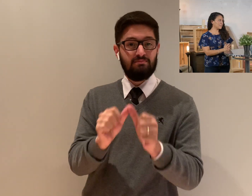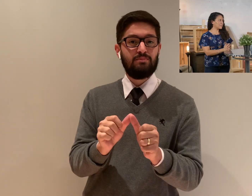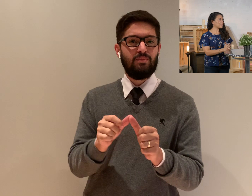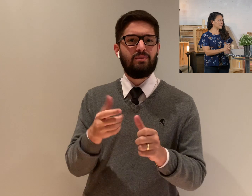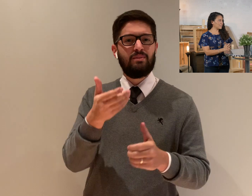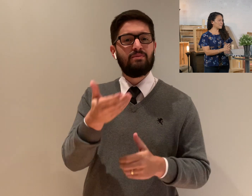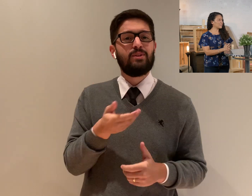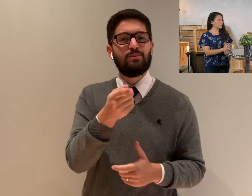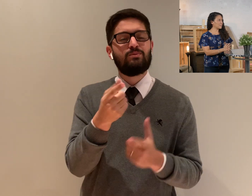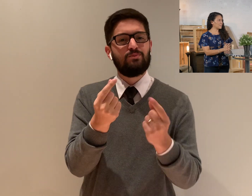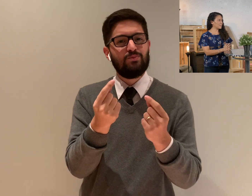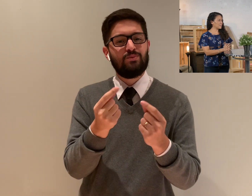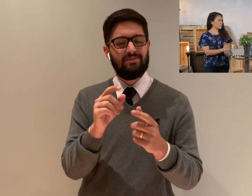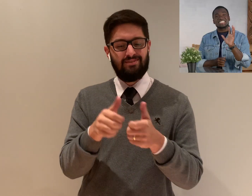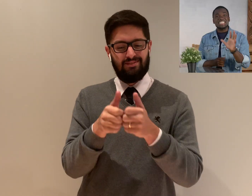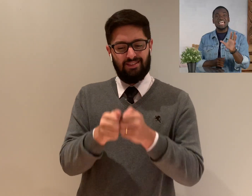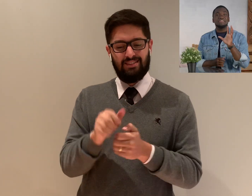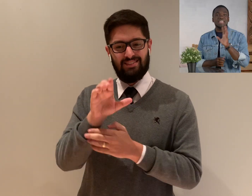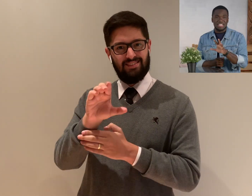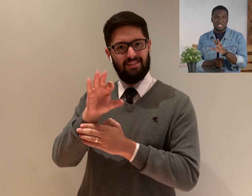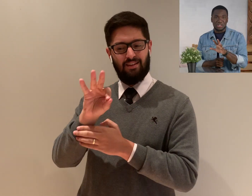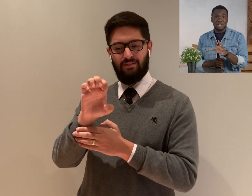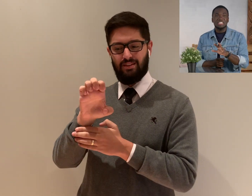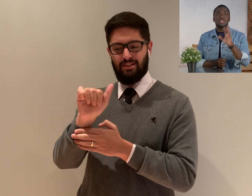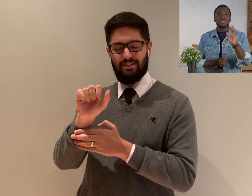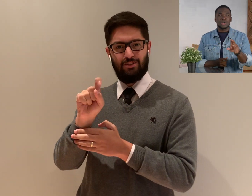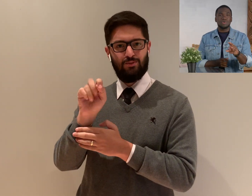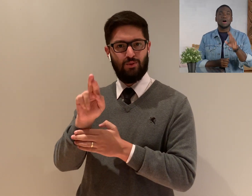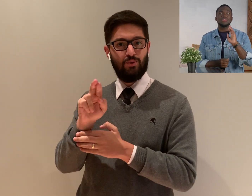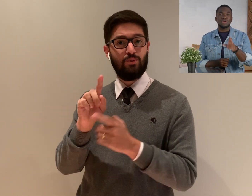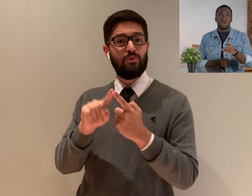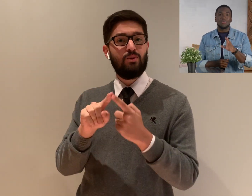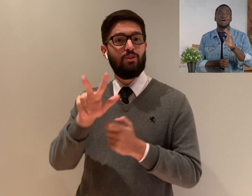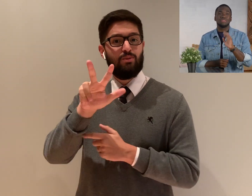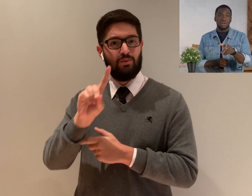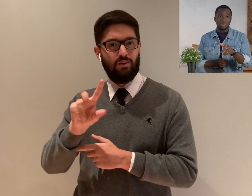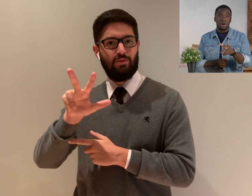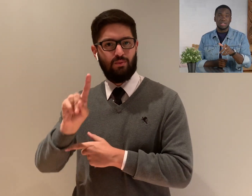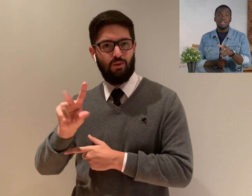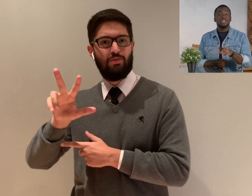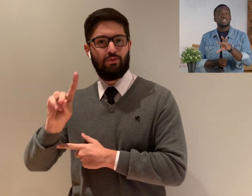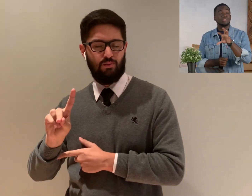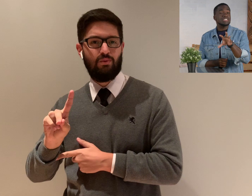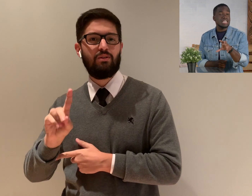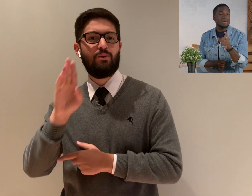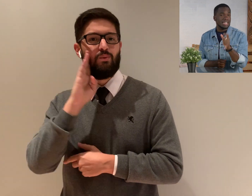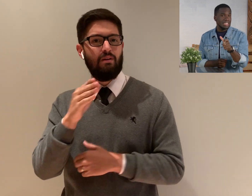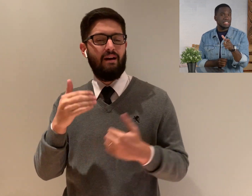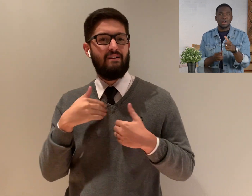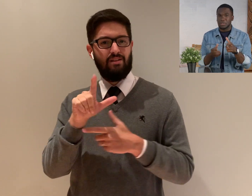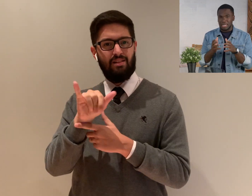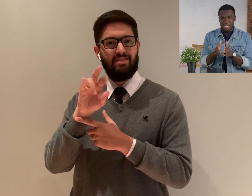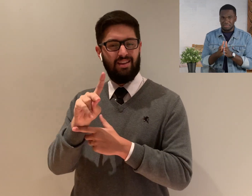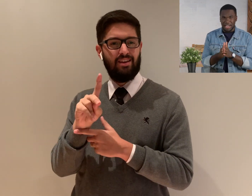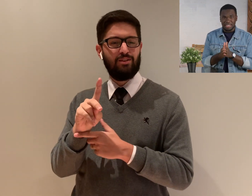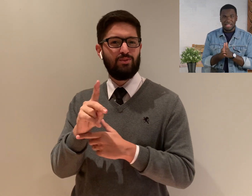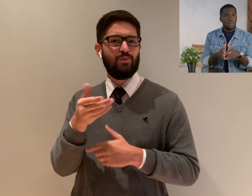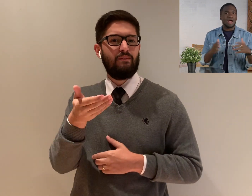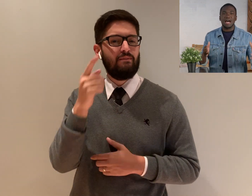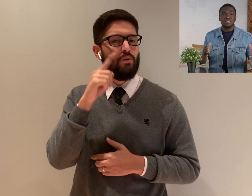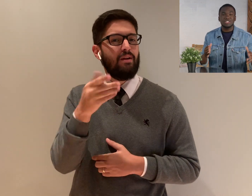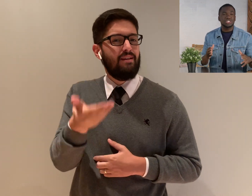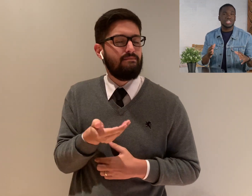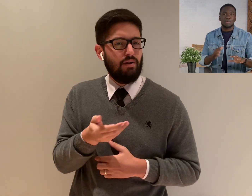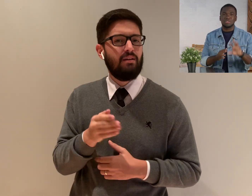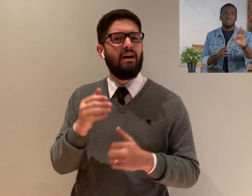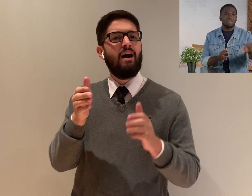before we move on, we invite you to text CF Easter to 313131. You're going to receive a link to download an invite. And